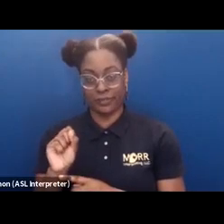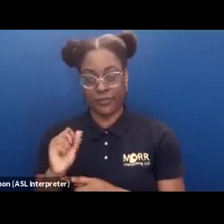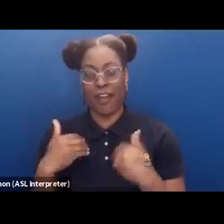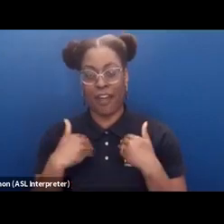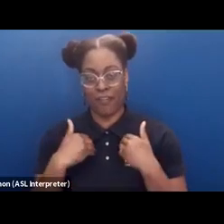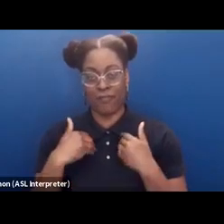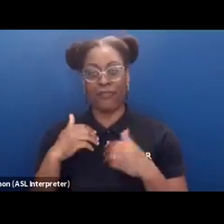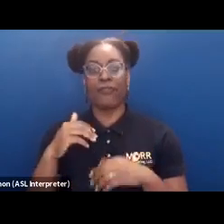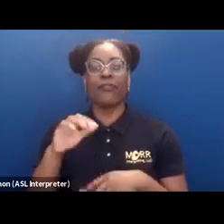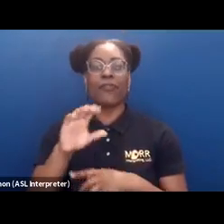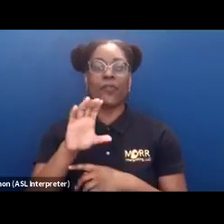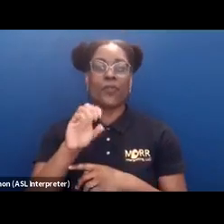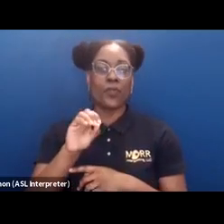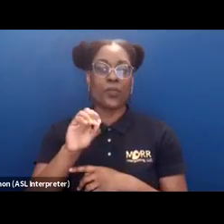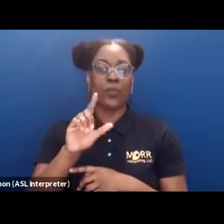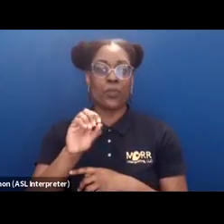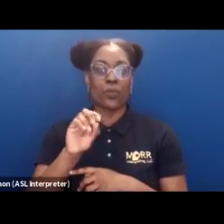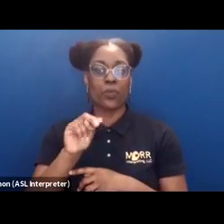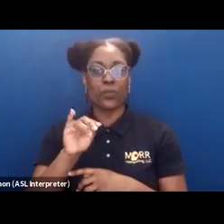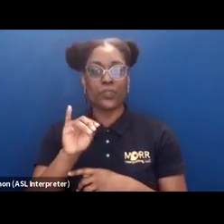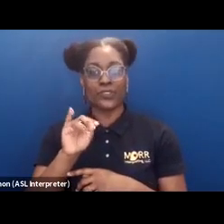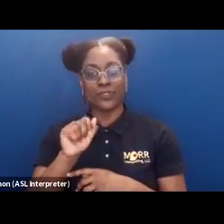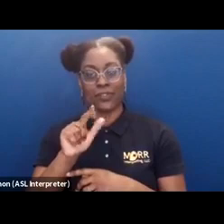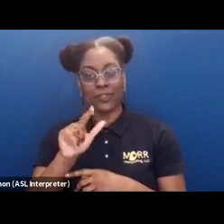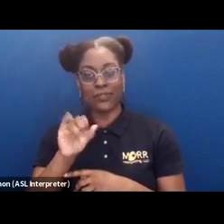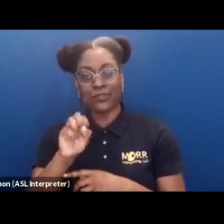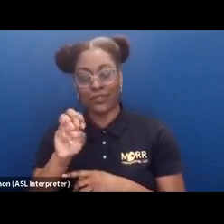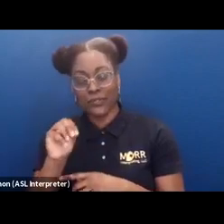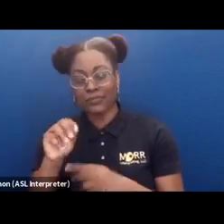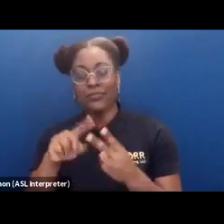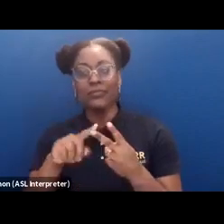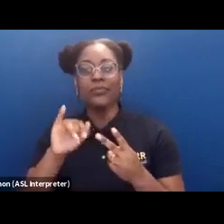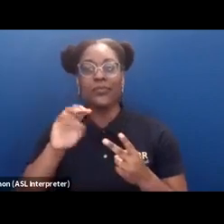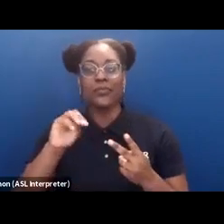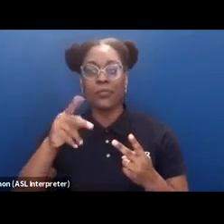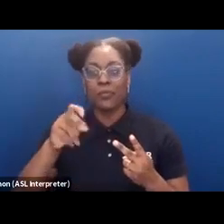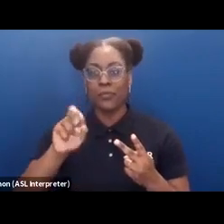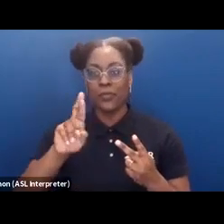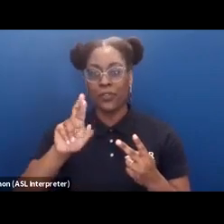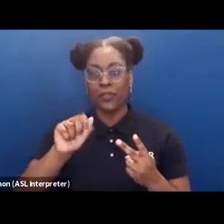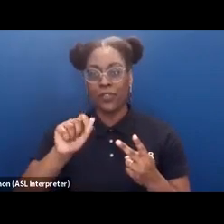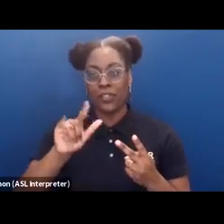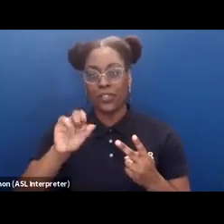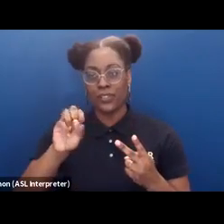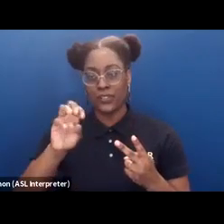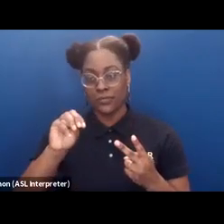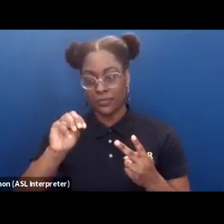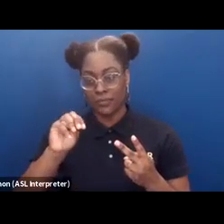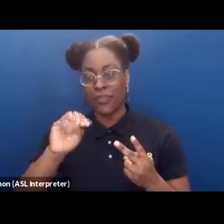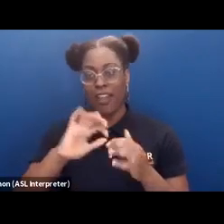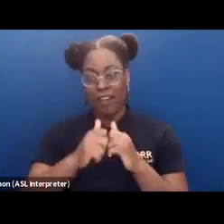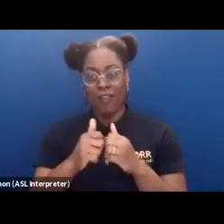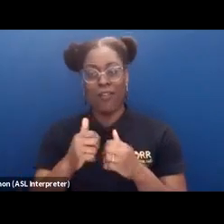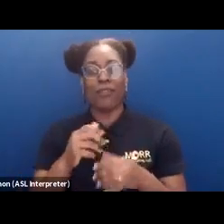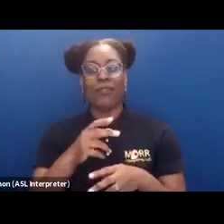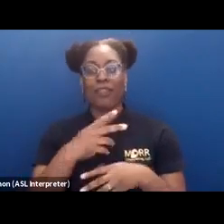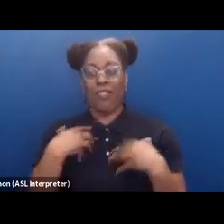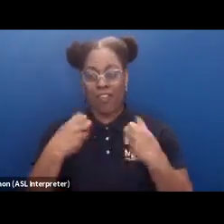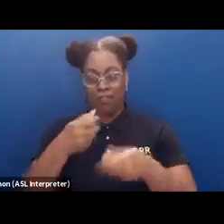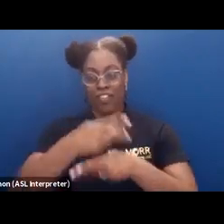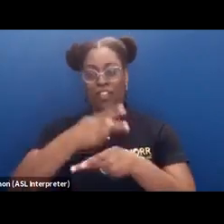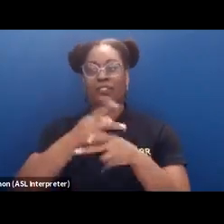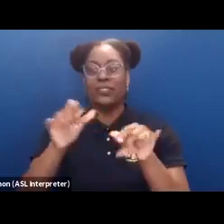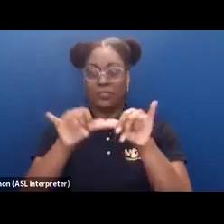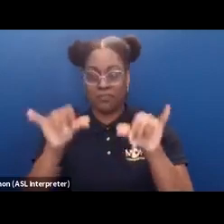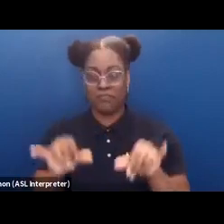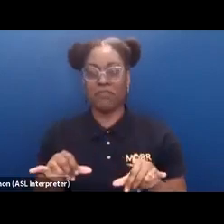capitalism, colonialism, imperialism, the ways in which the healthcare and the issue of